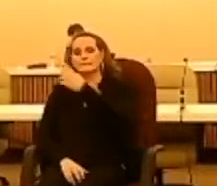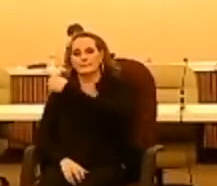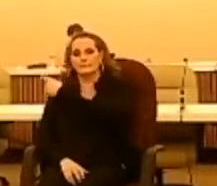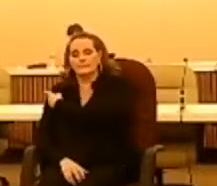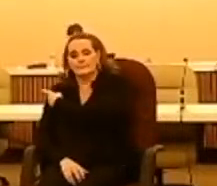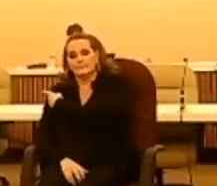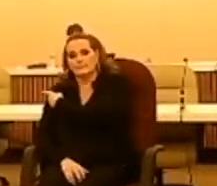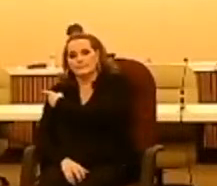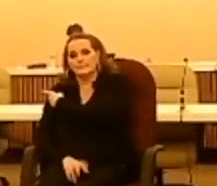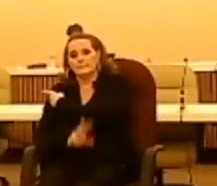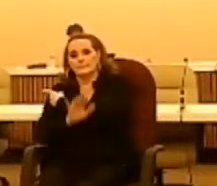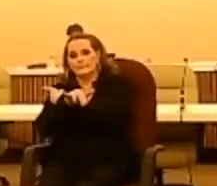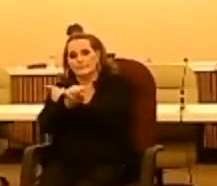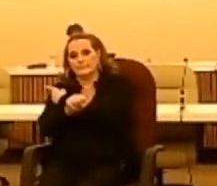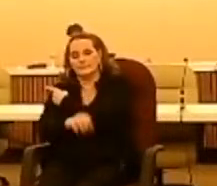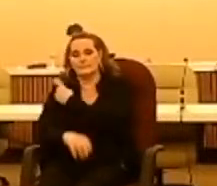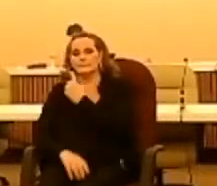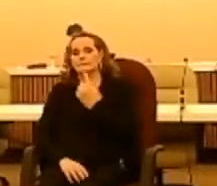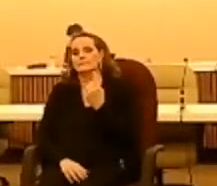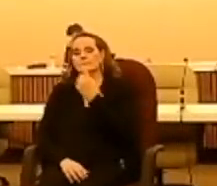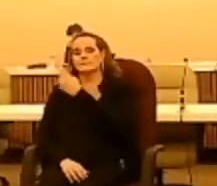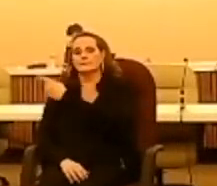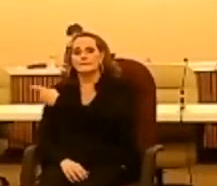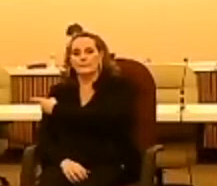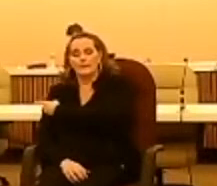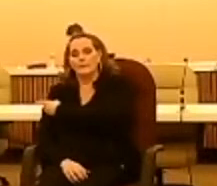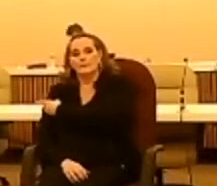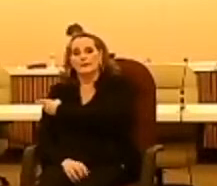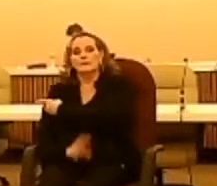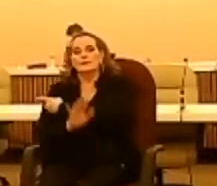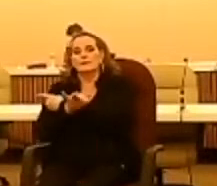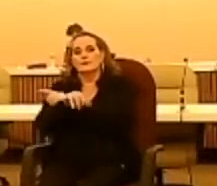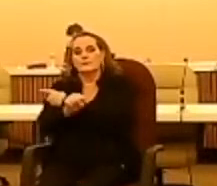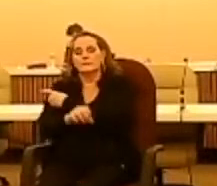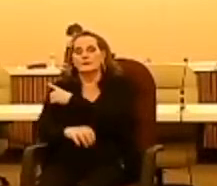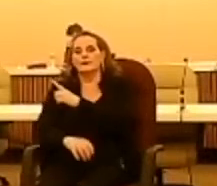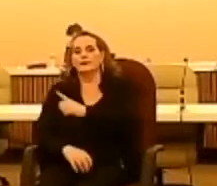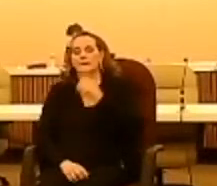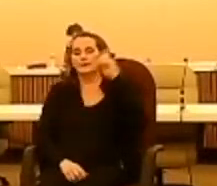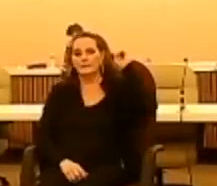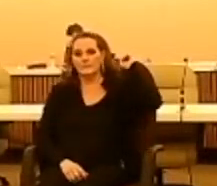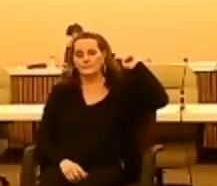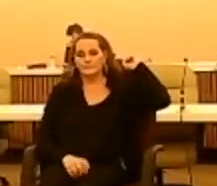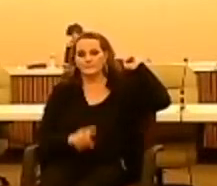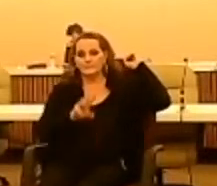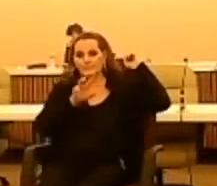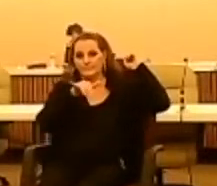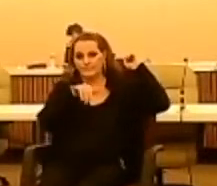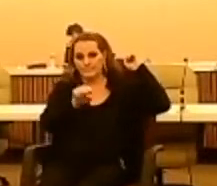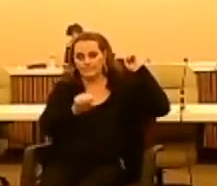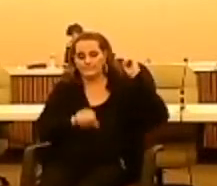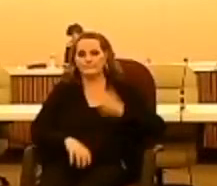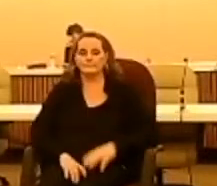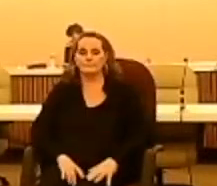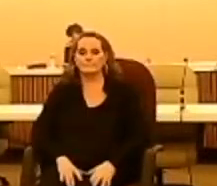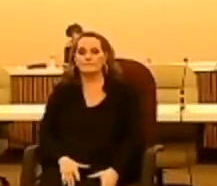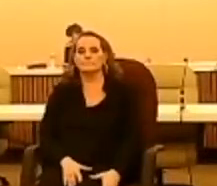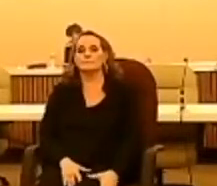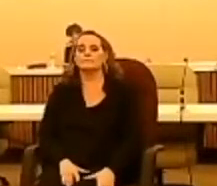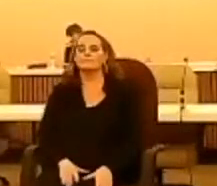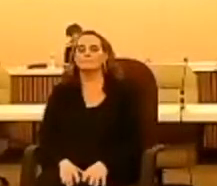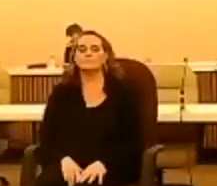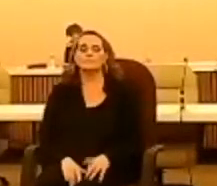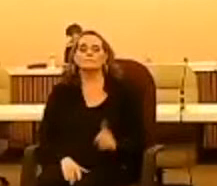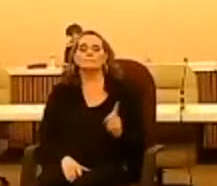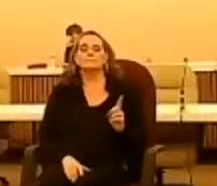Councilmember Safranek, Aye. Councilmember Bolzner, Aye. Supervisor Schultz. Aye.